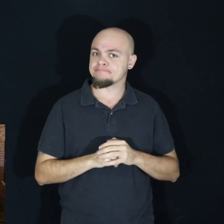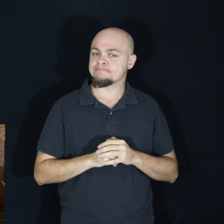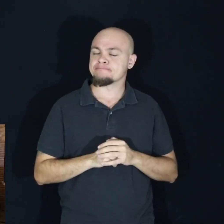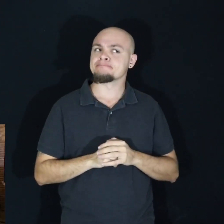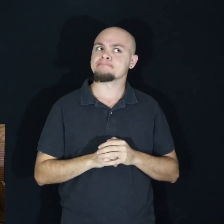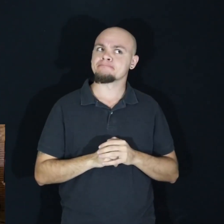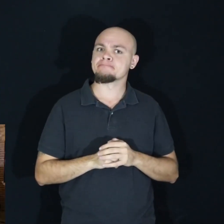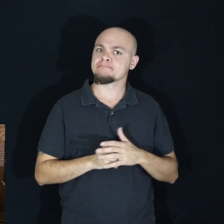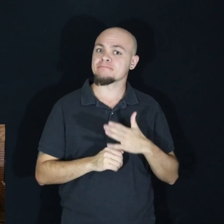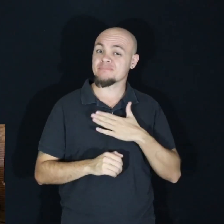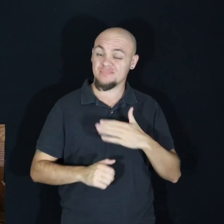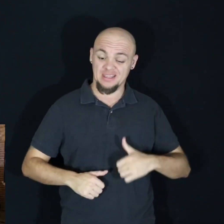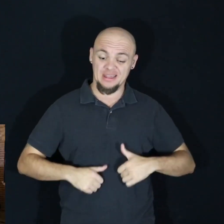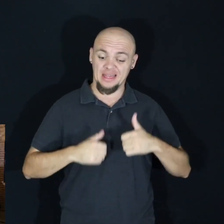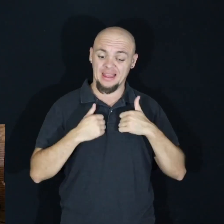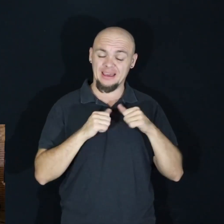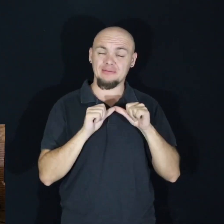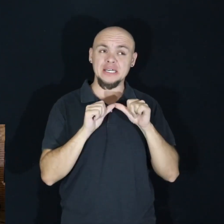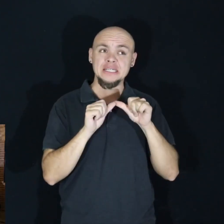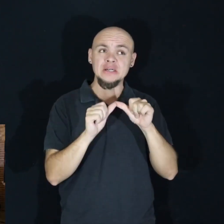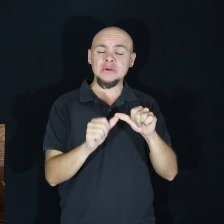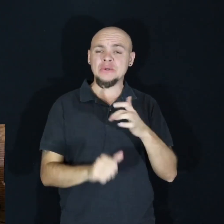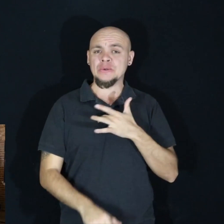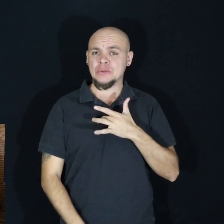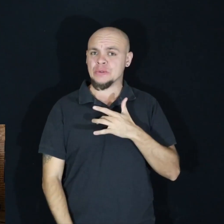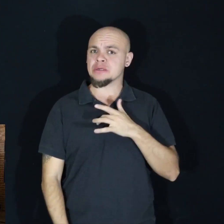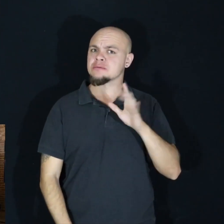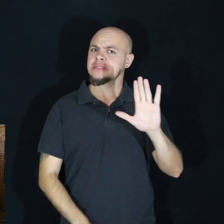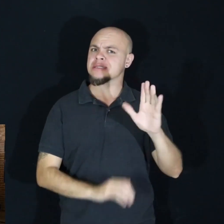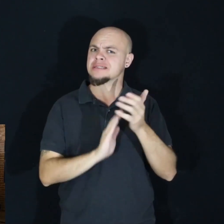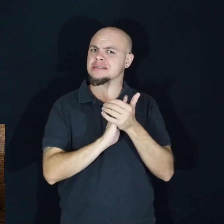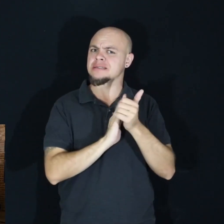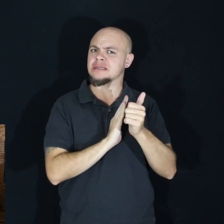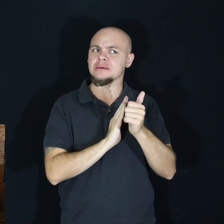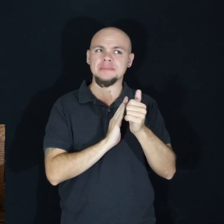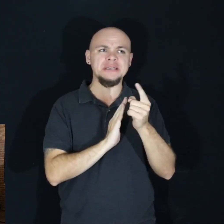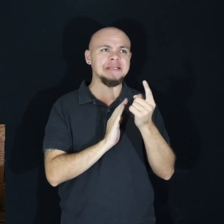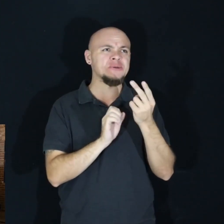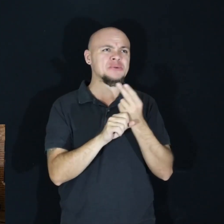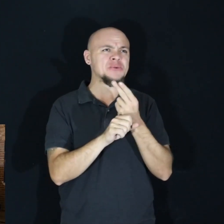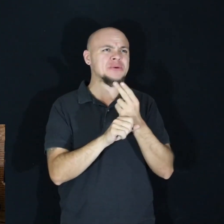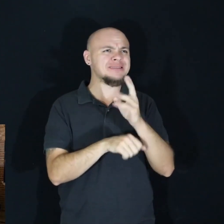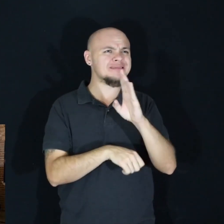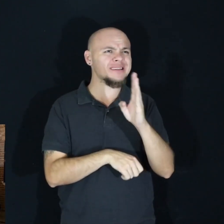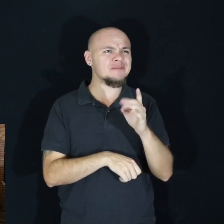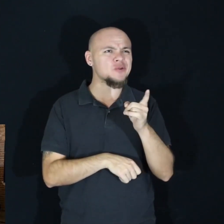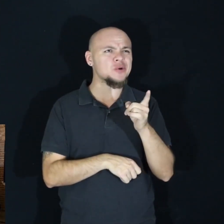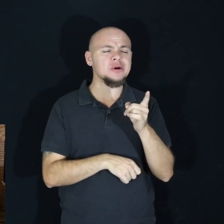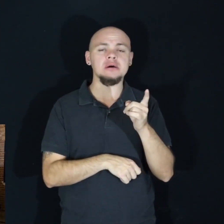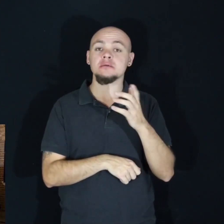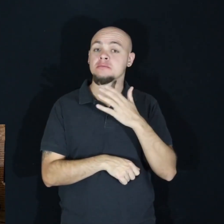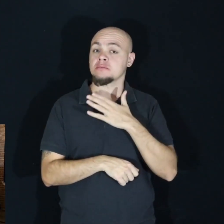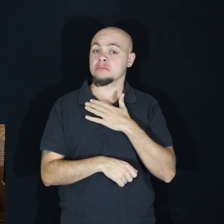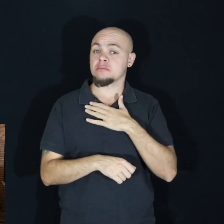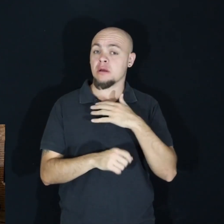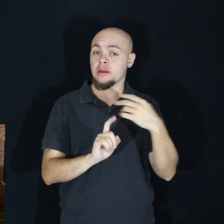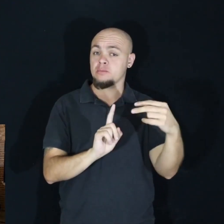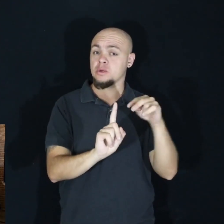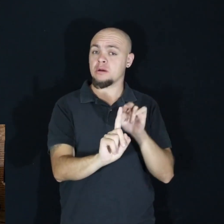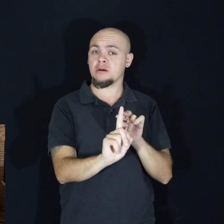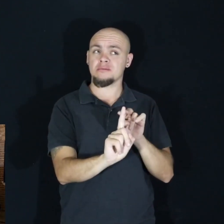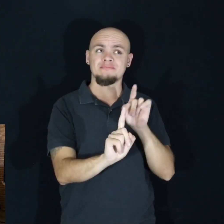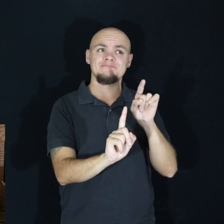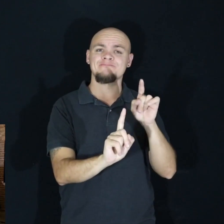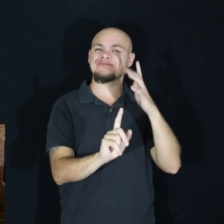stuck with me throughout my entire life. All that skill, and he never did anything with it growing up. In my eyes, he